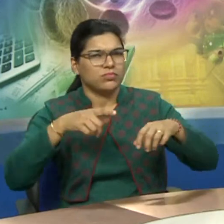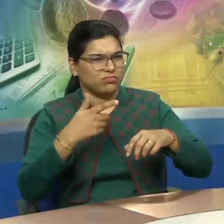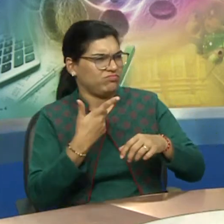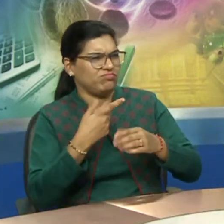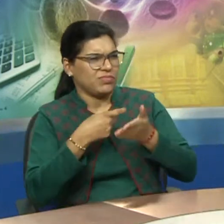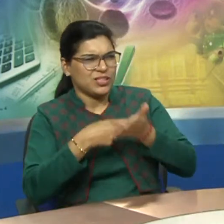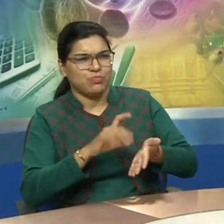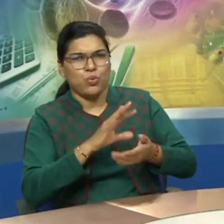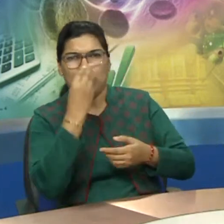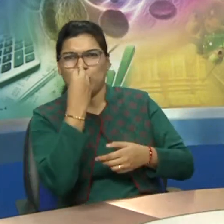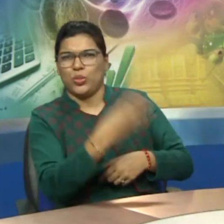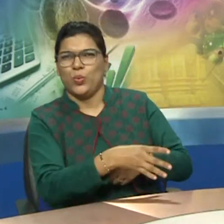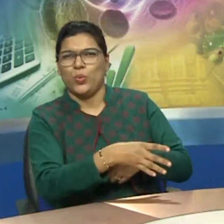when we ignore the other person,